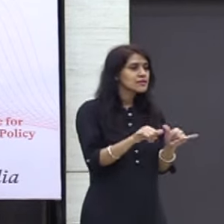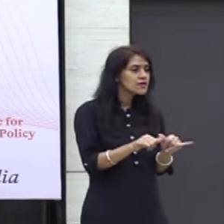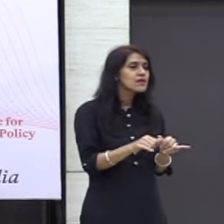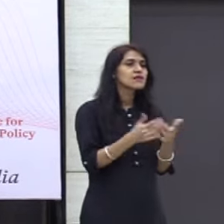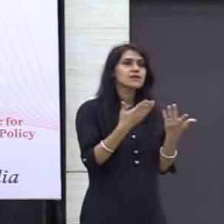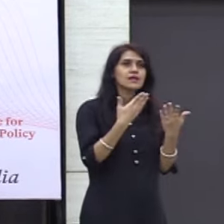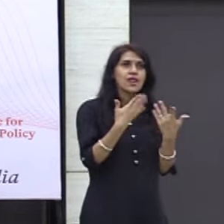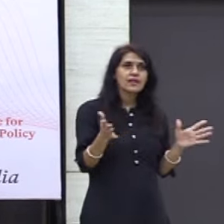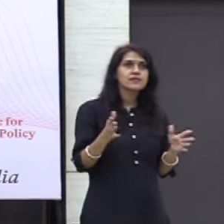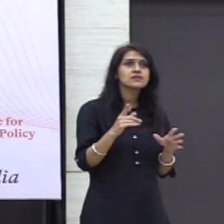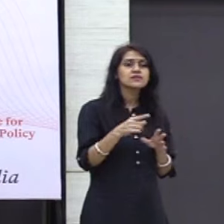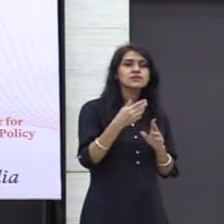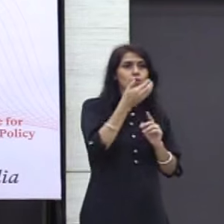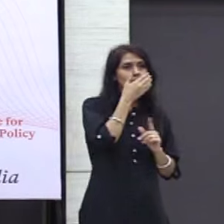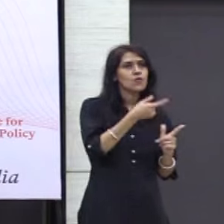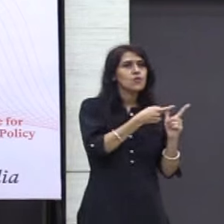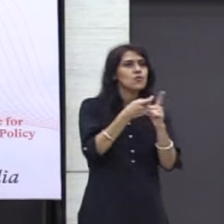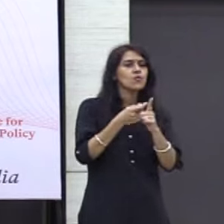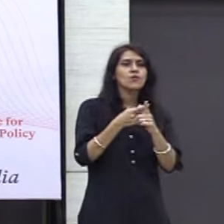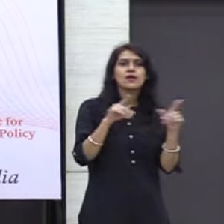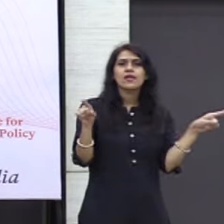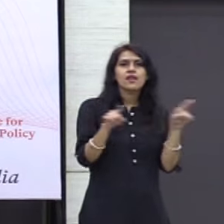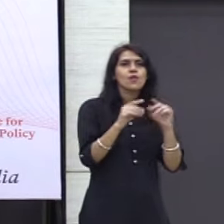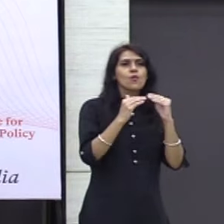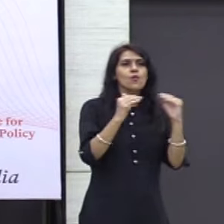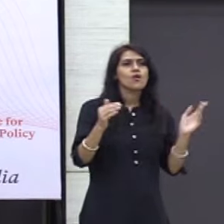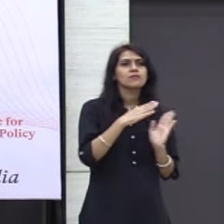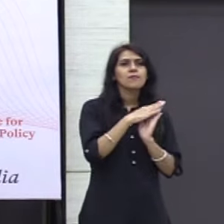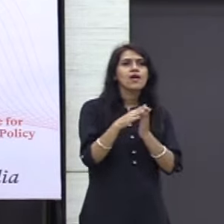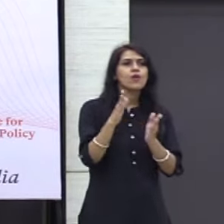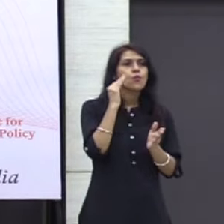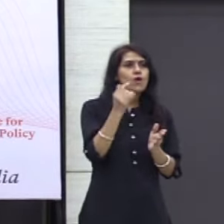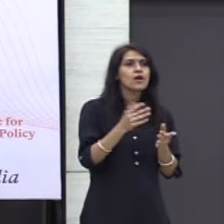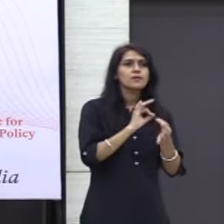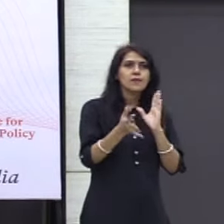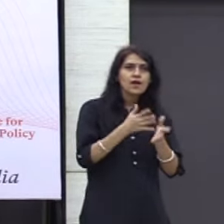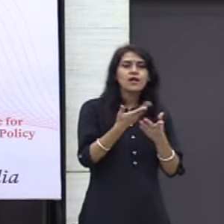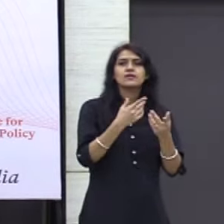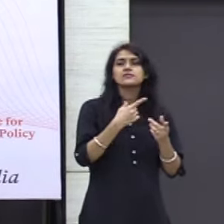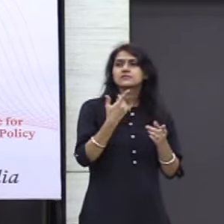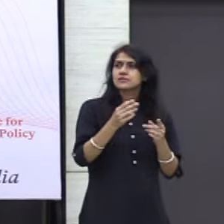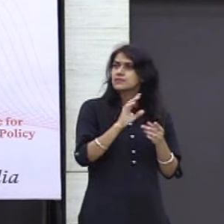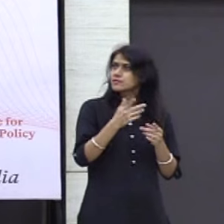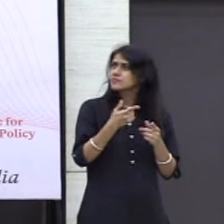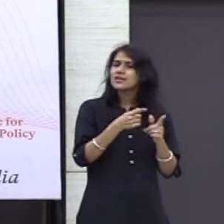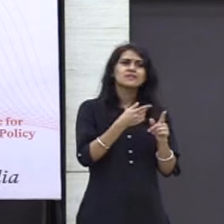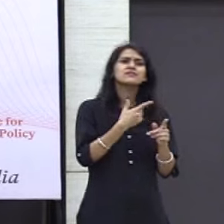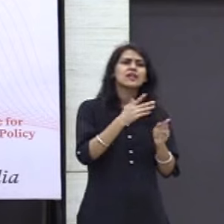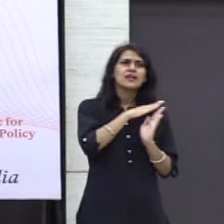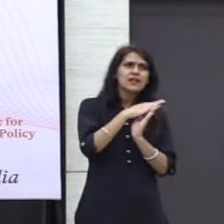obtained from commission of any terrorist act or acquired through the commission of any terrorist act shall be